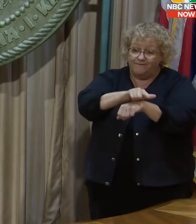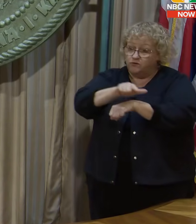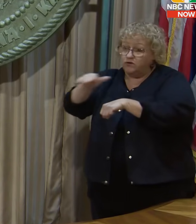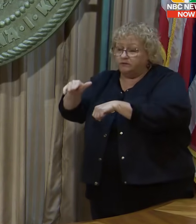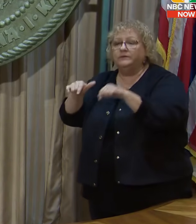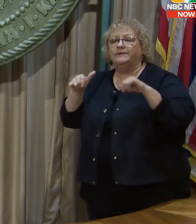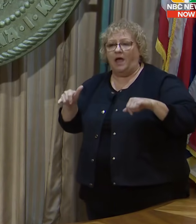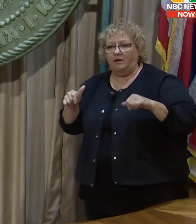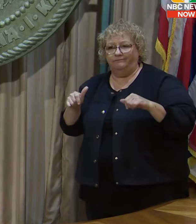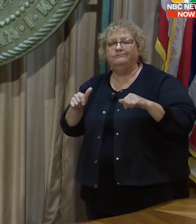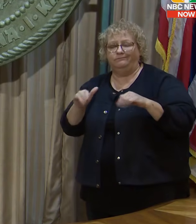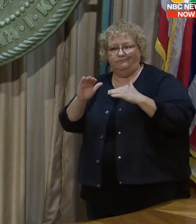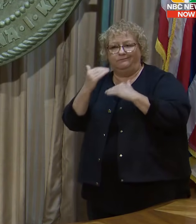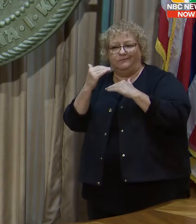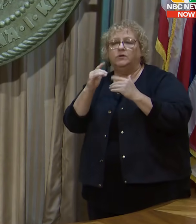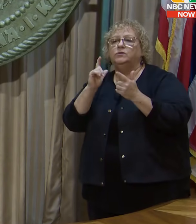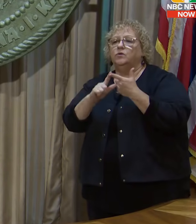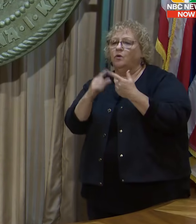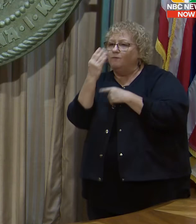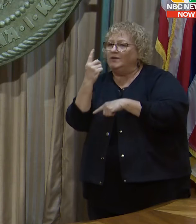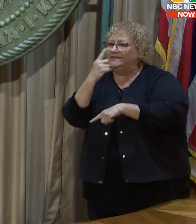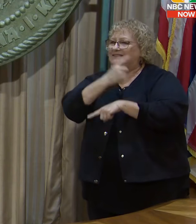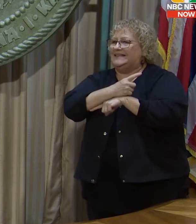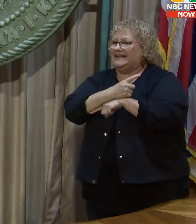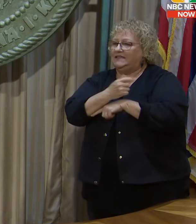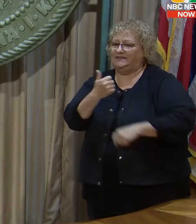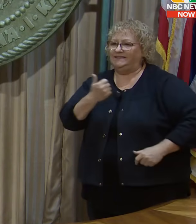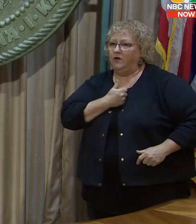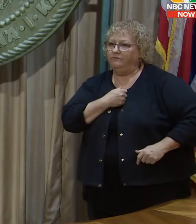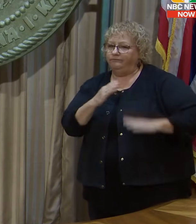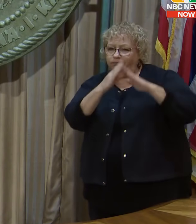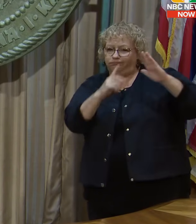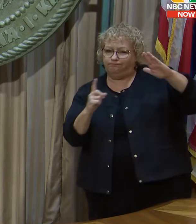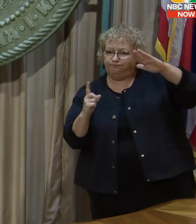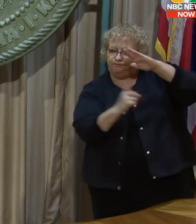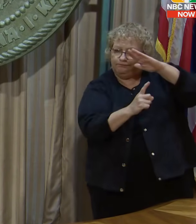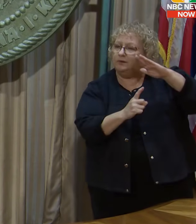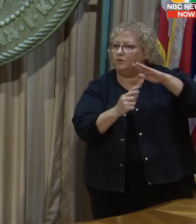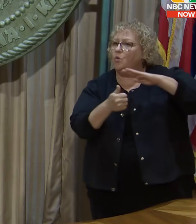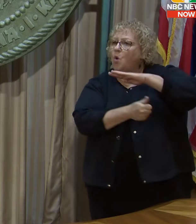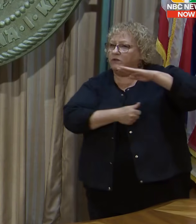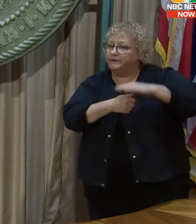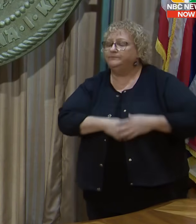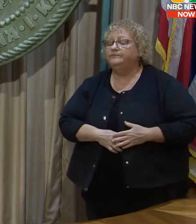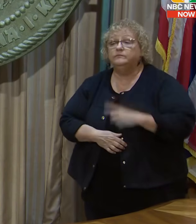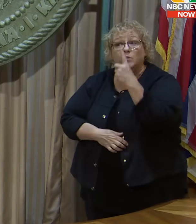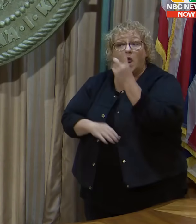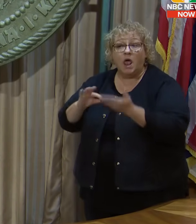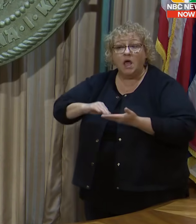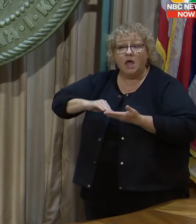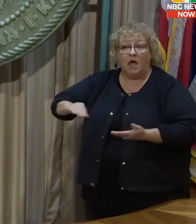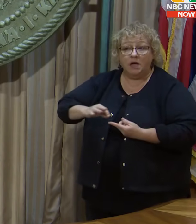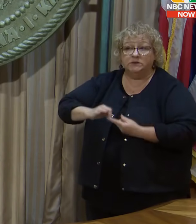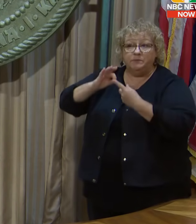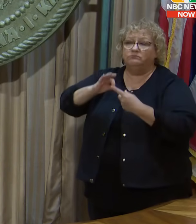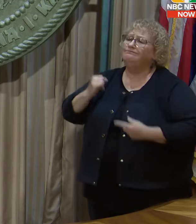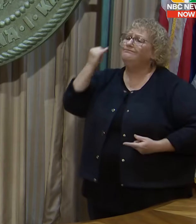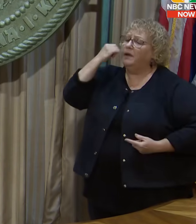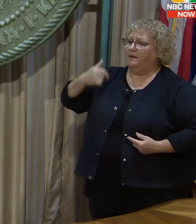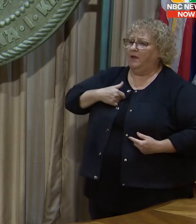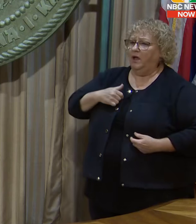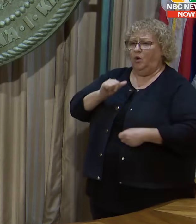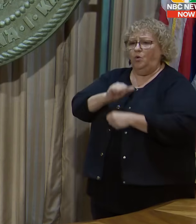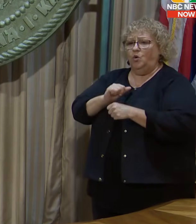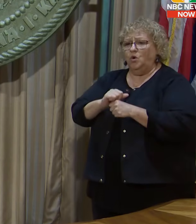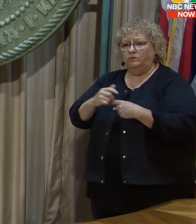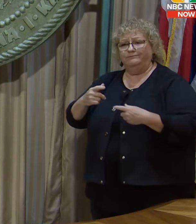to the 14-day self-quarantine. The exception to that, or the caveat, is, let's say if you're a healthcare worker and you're